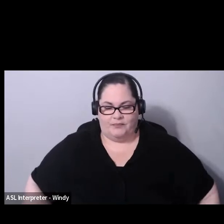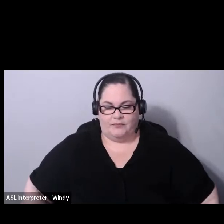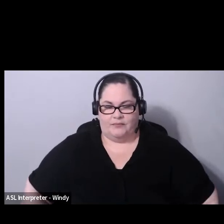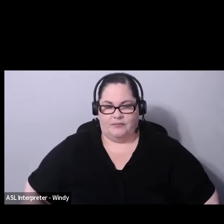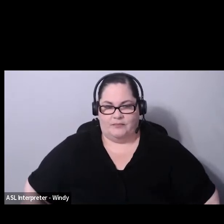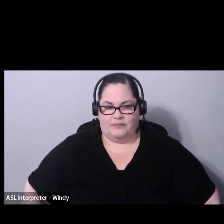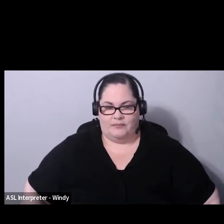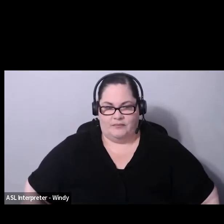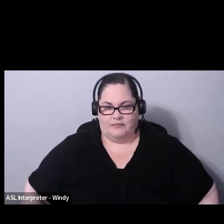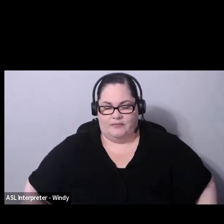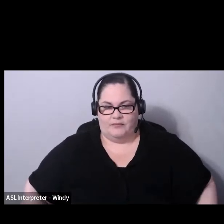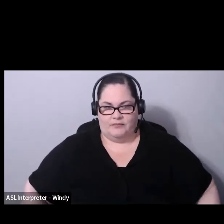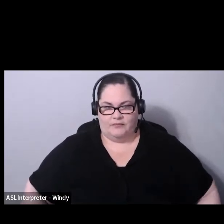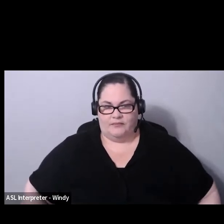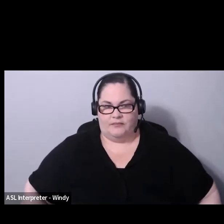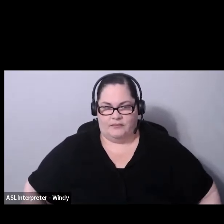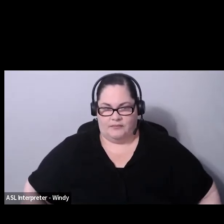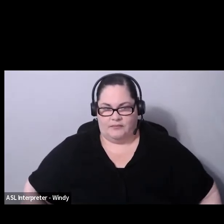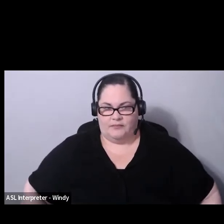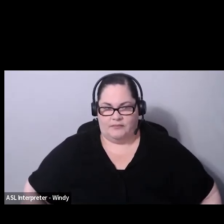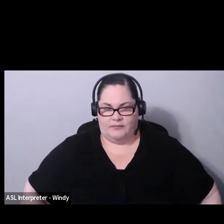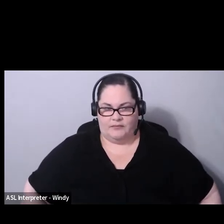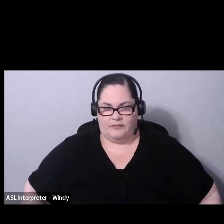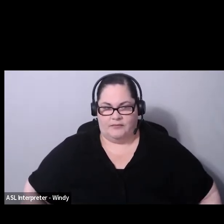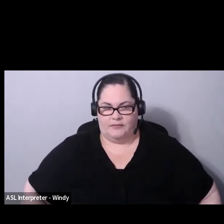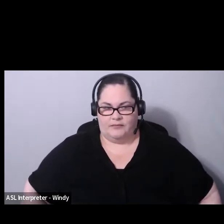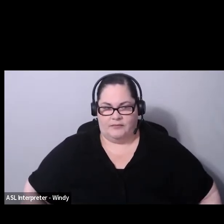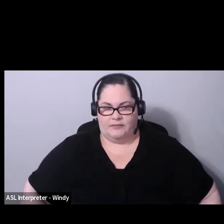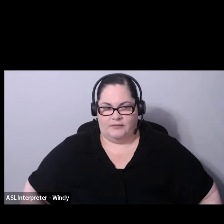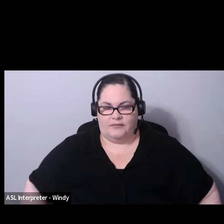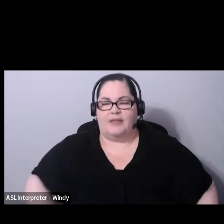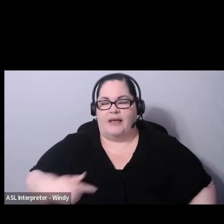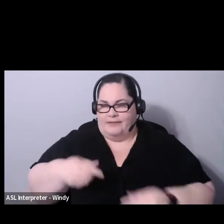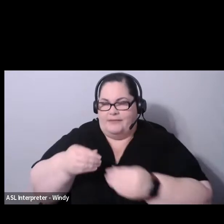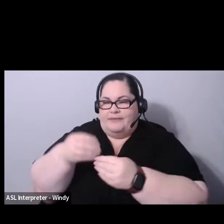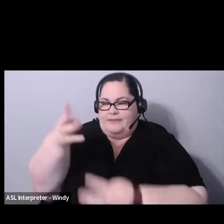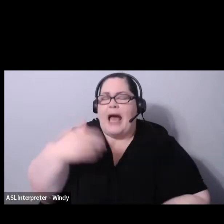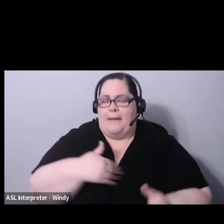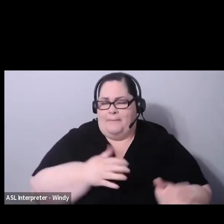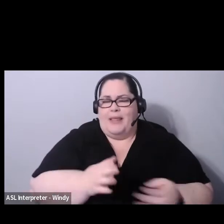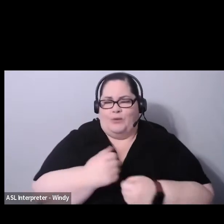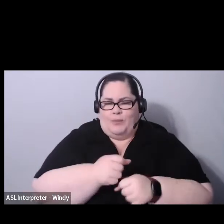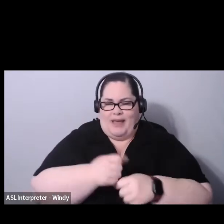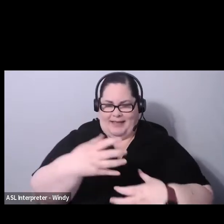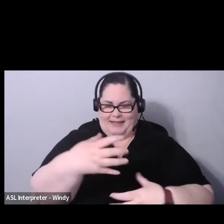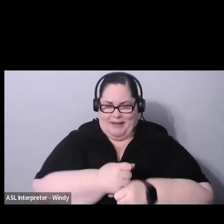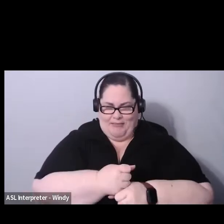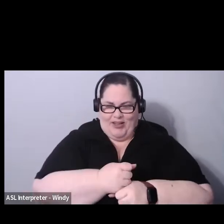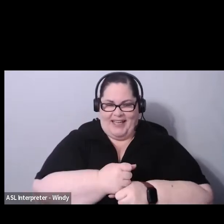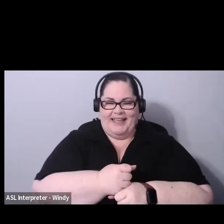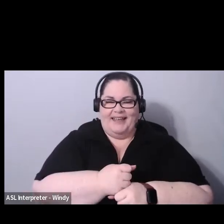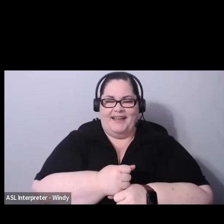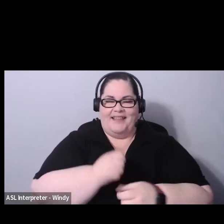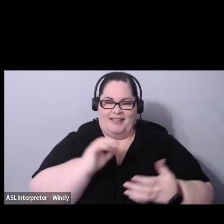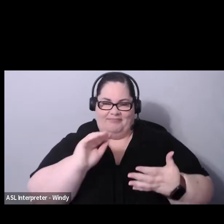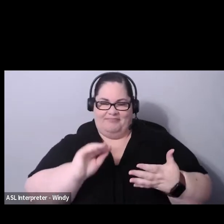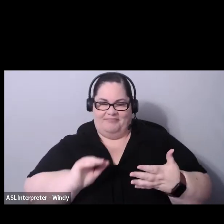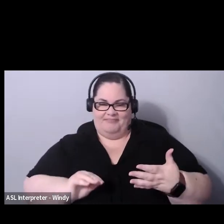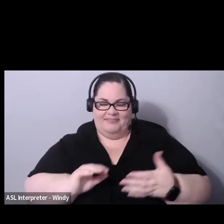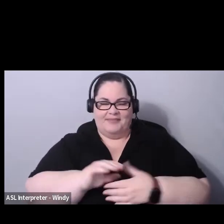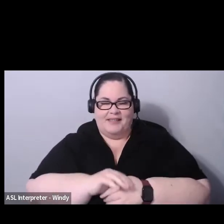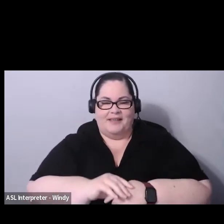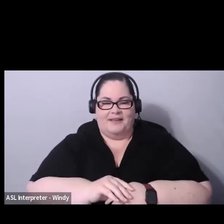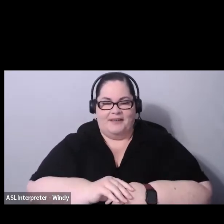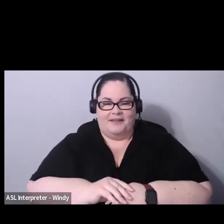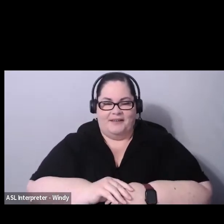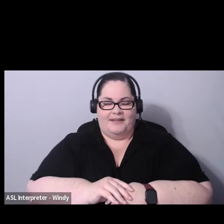And there's a good number. I plan to create a summary. This is it's